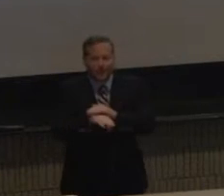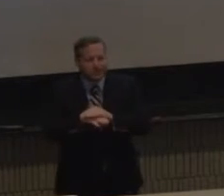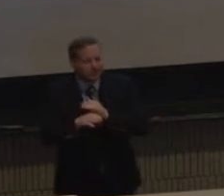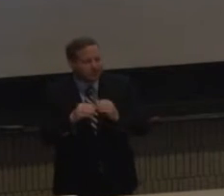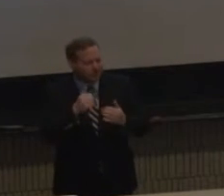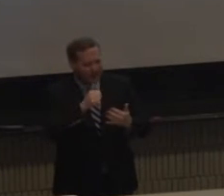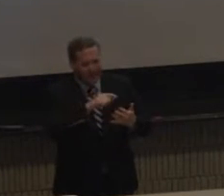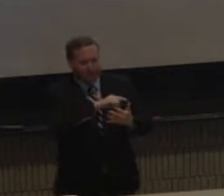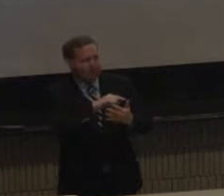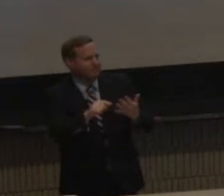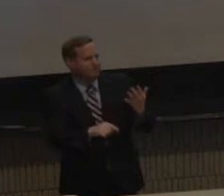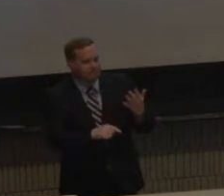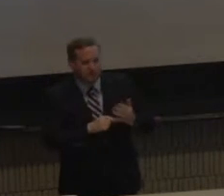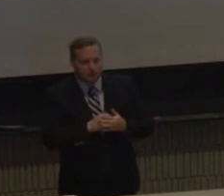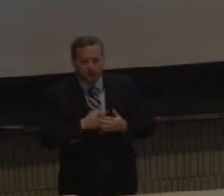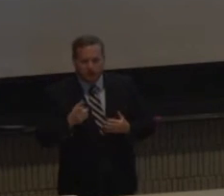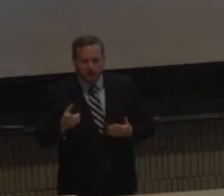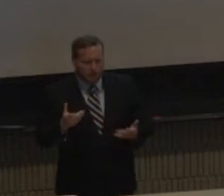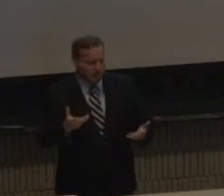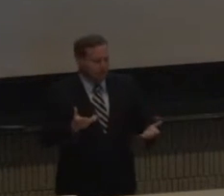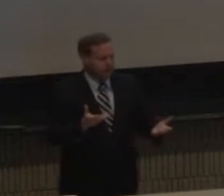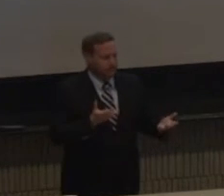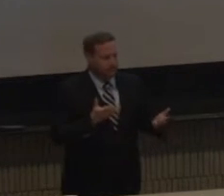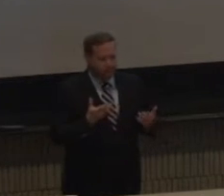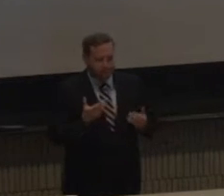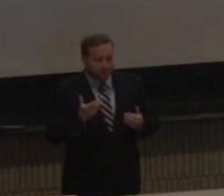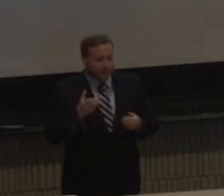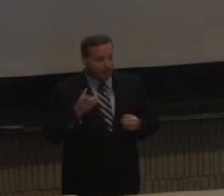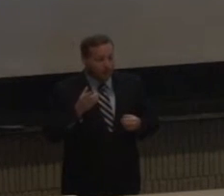So again, no access to education for one another.